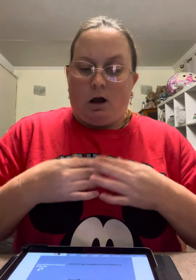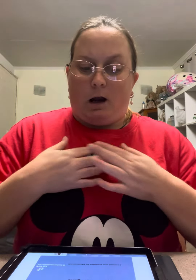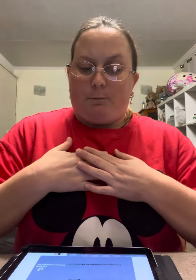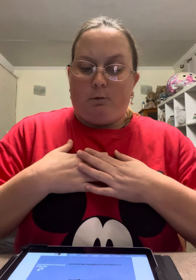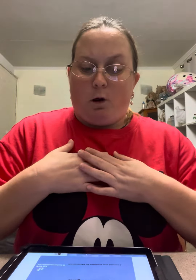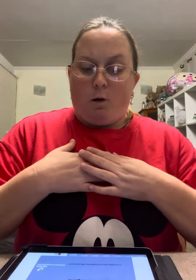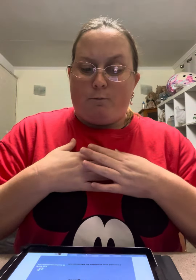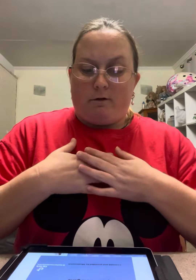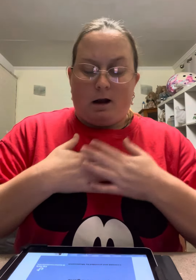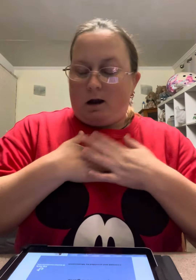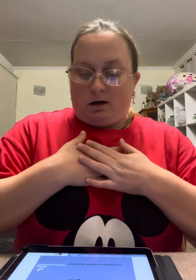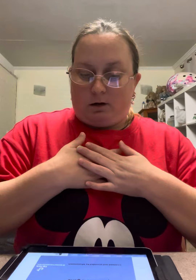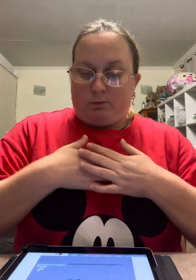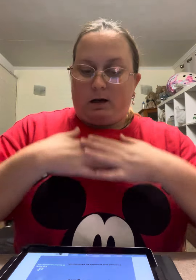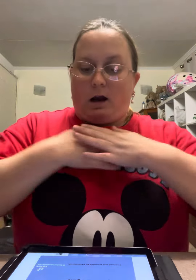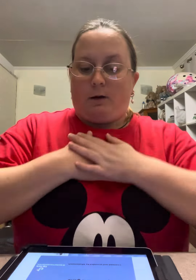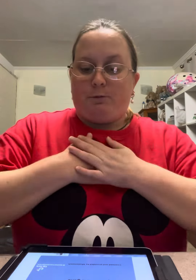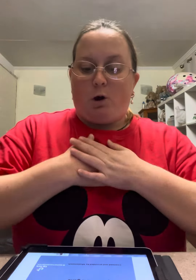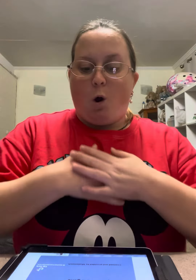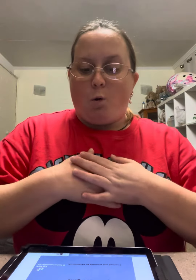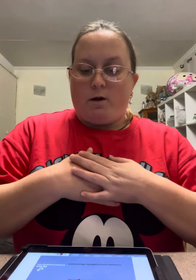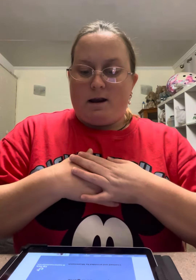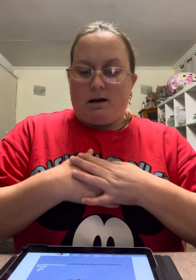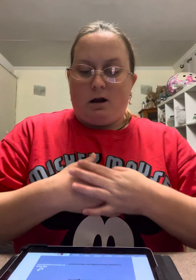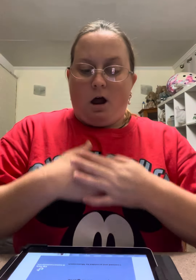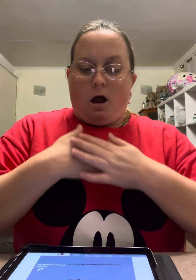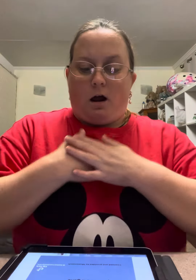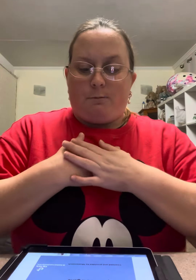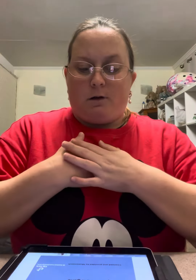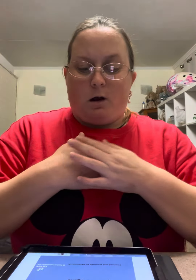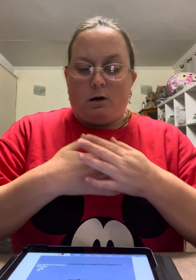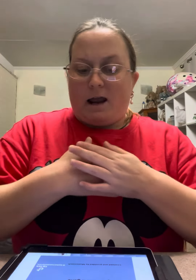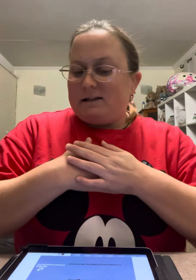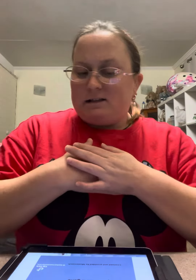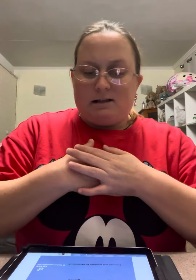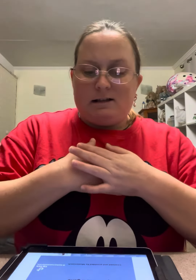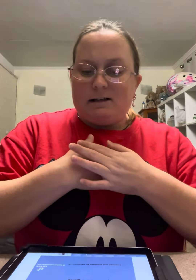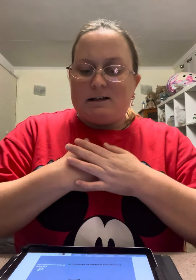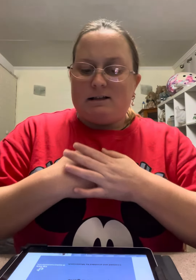I'm so brave, I can't play, I'm so weak, I'm not that easy.